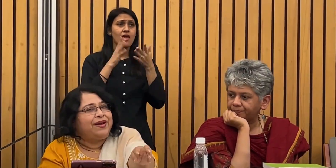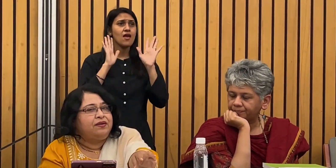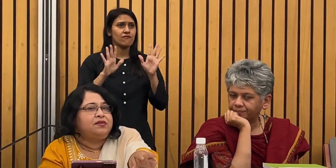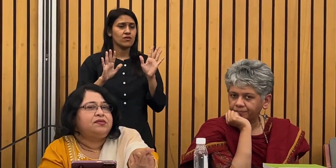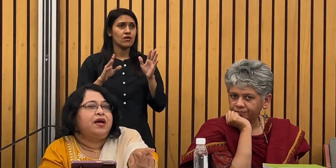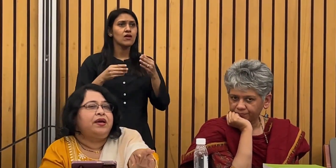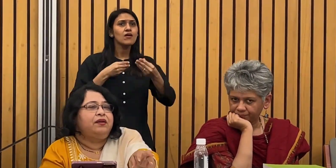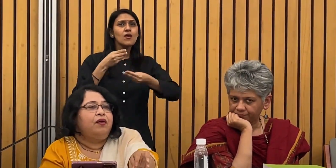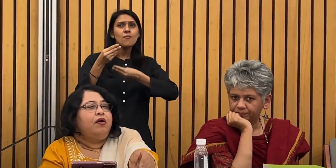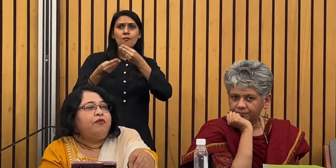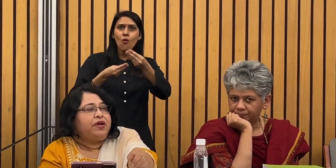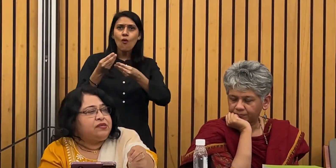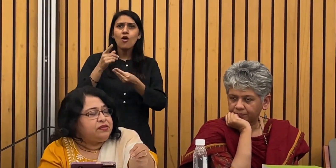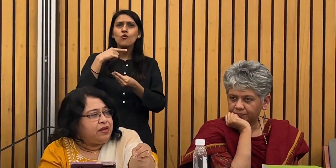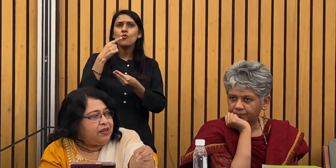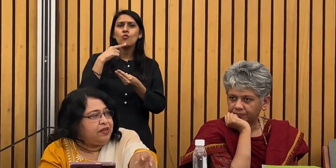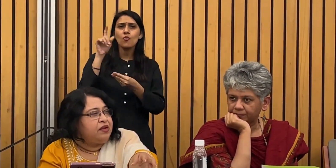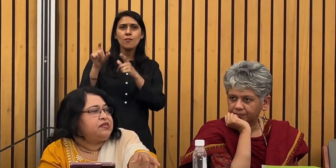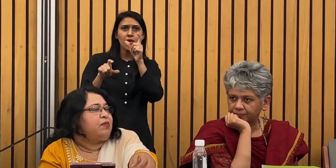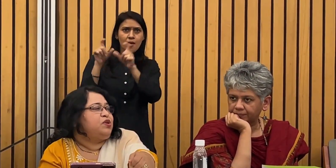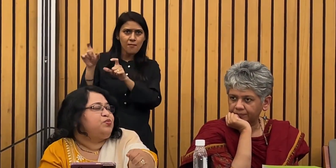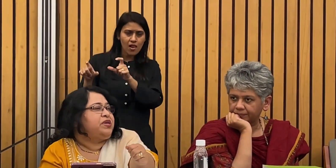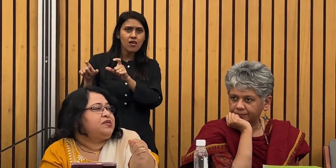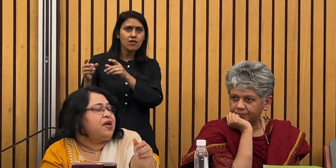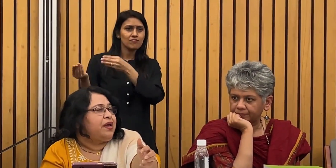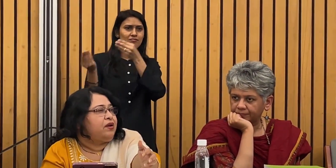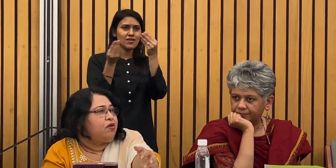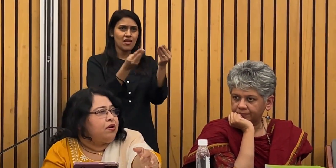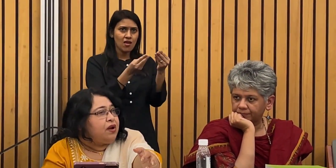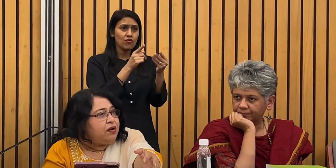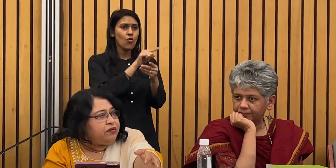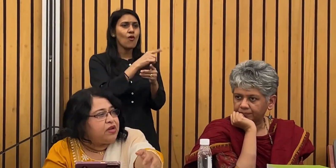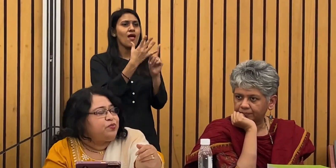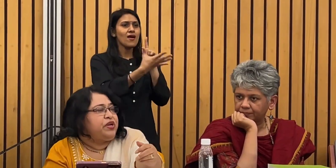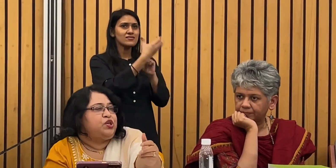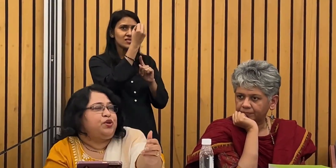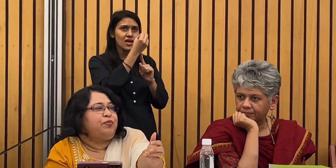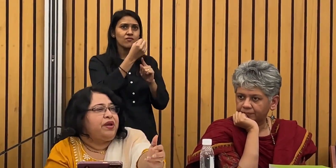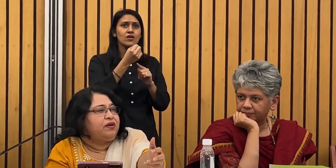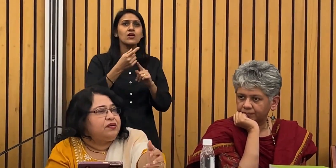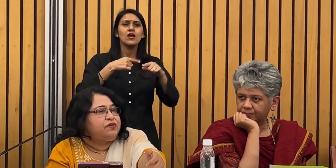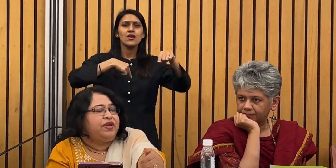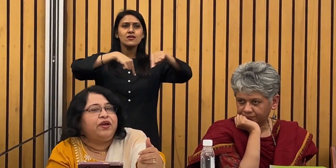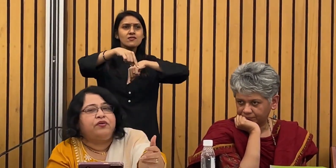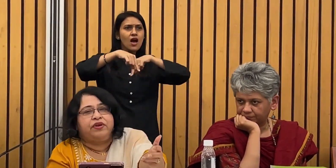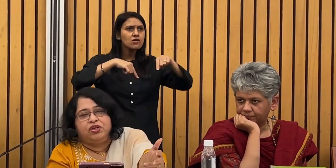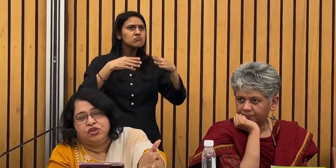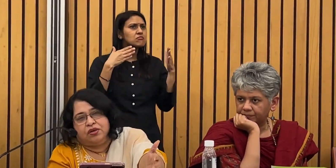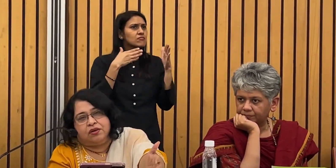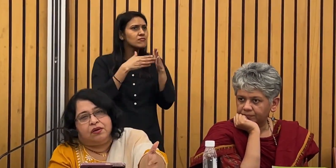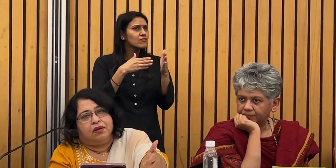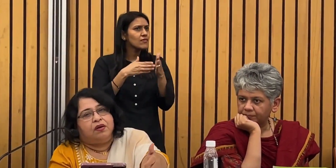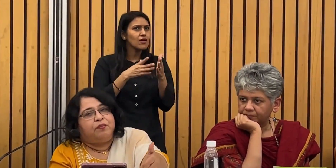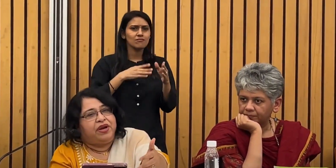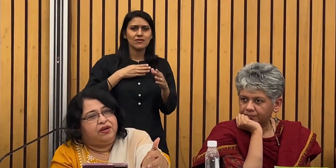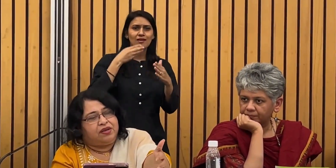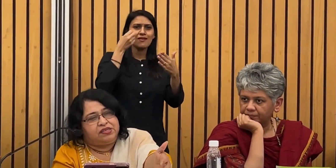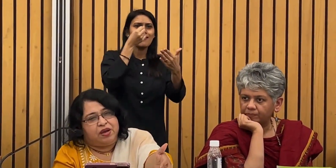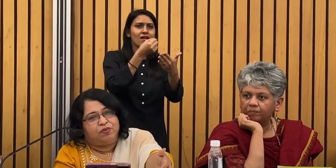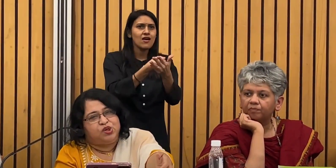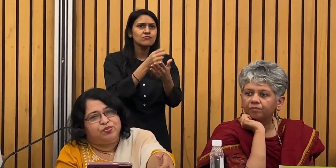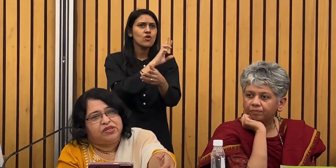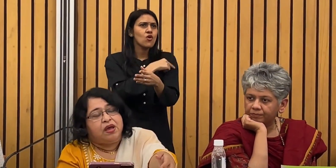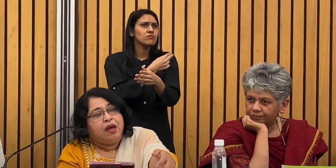the provider side, as healthcare establishment side, or transportation barriers. We cannot reach the